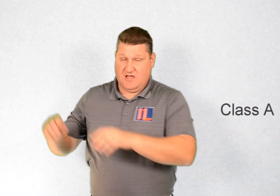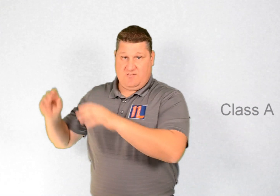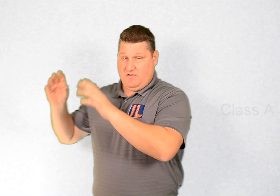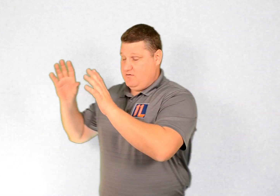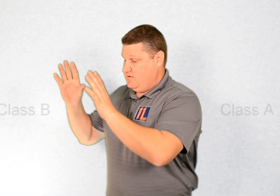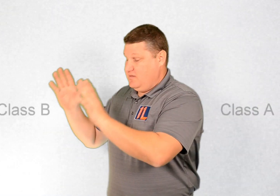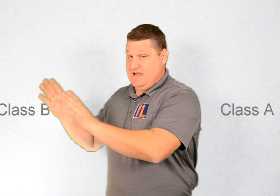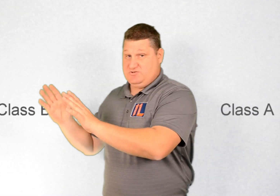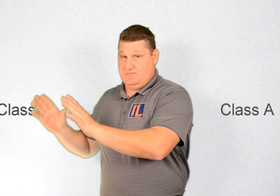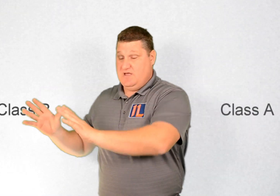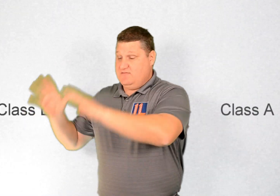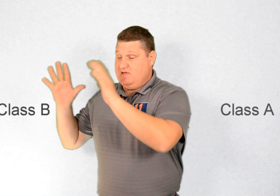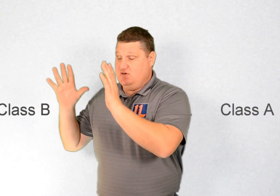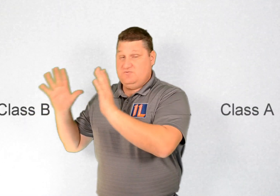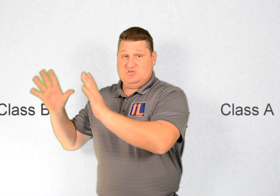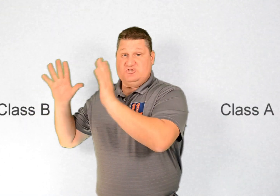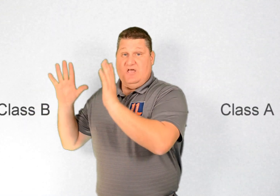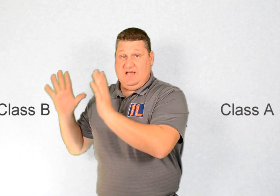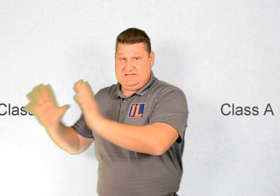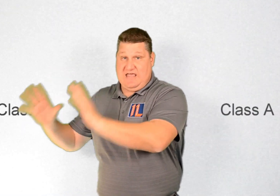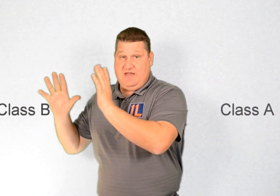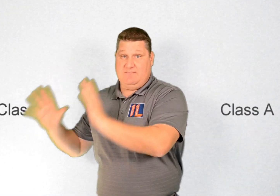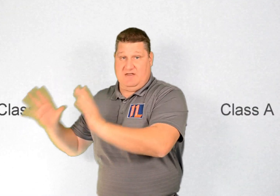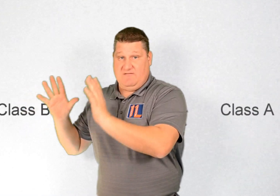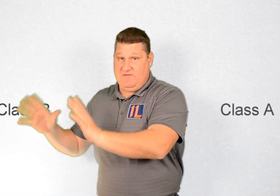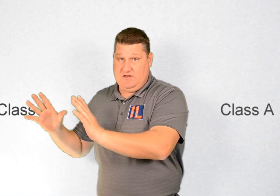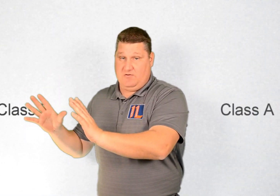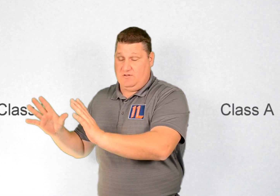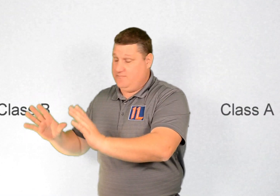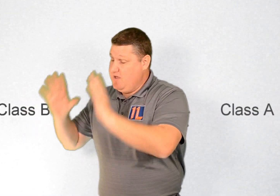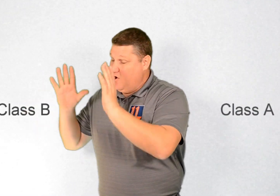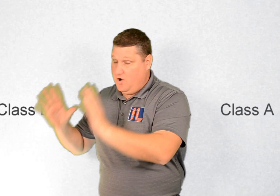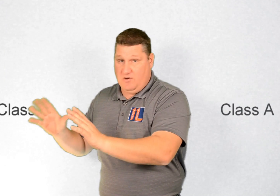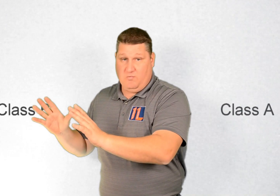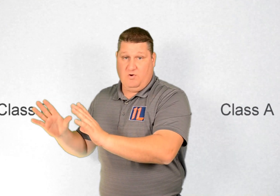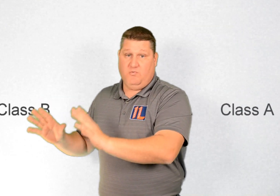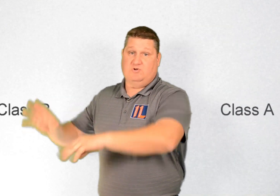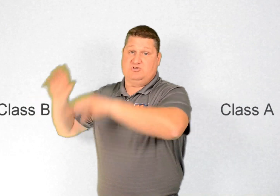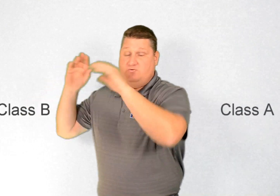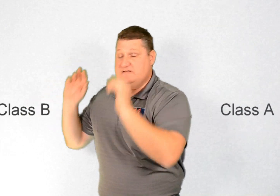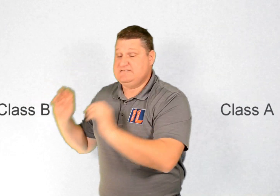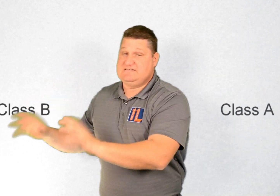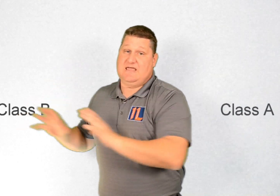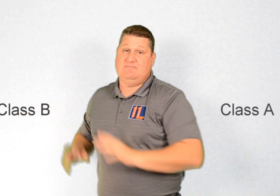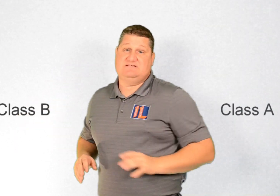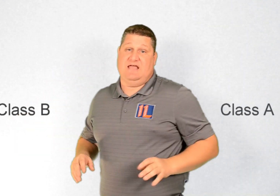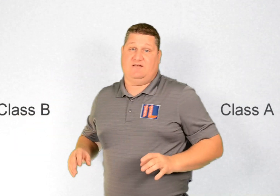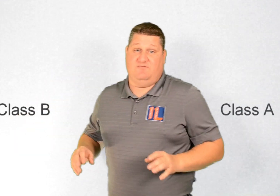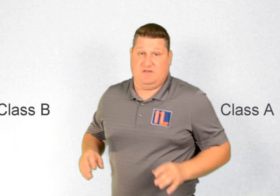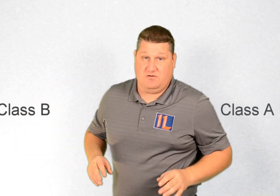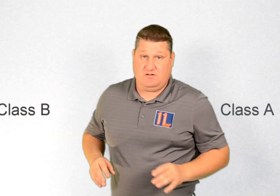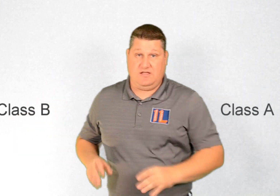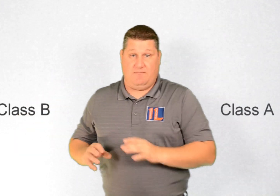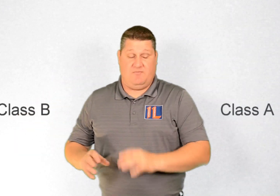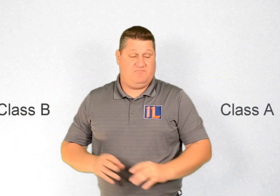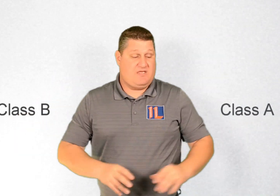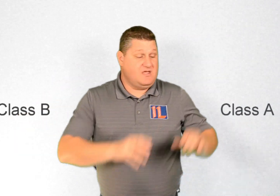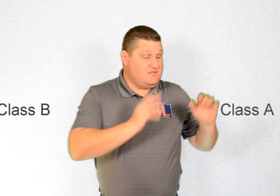another classroom that uses a 10-minute video clip on World War II, same exact video clip.